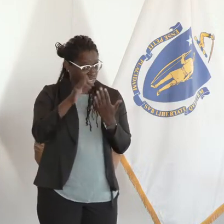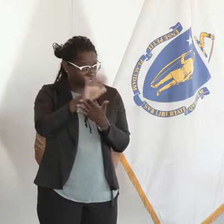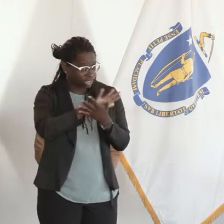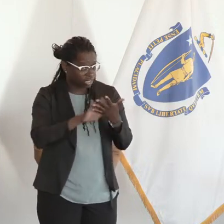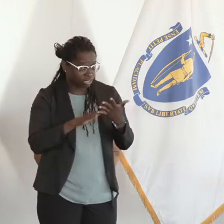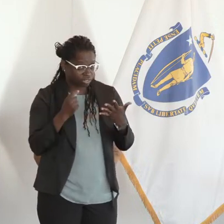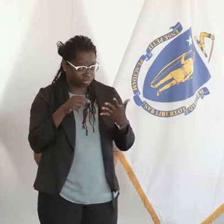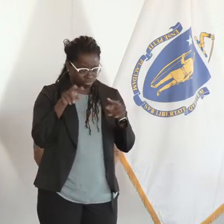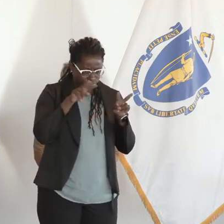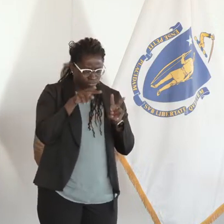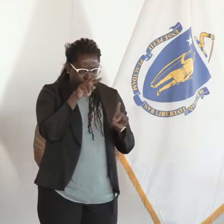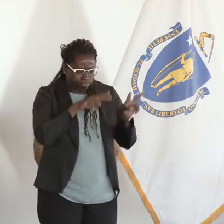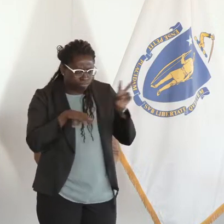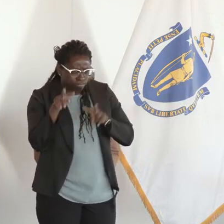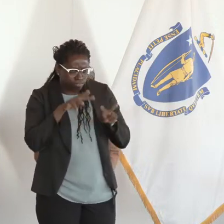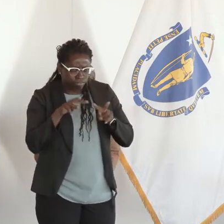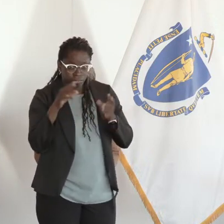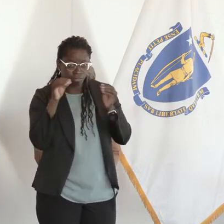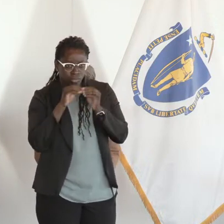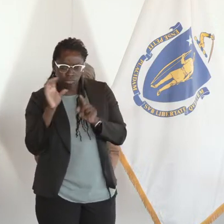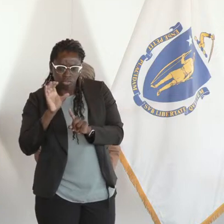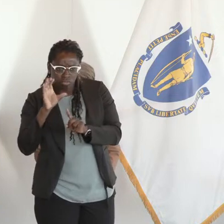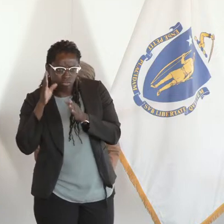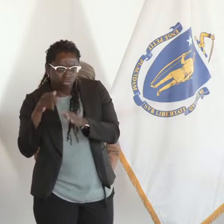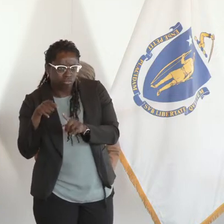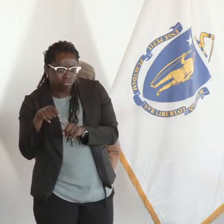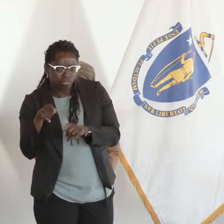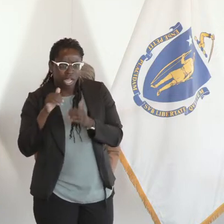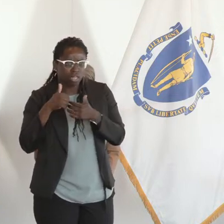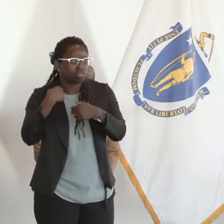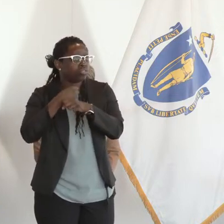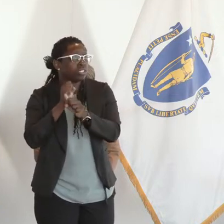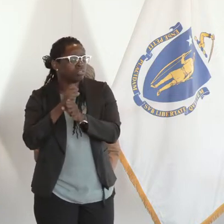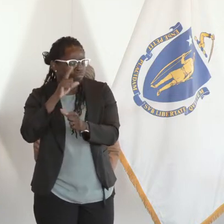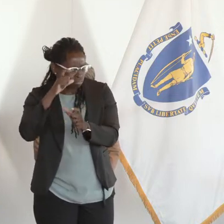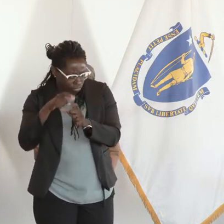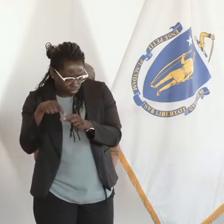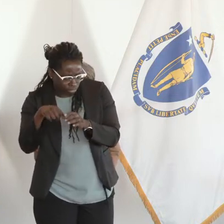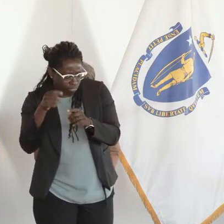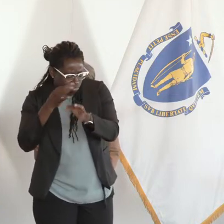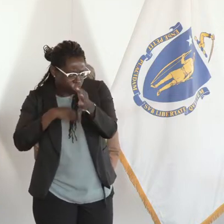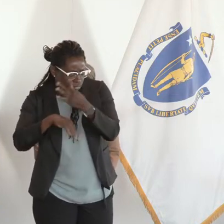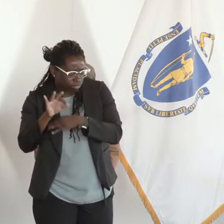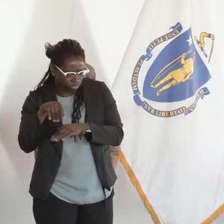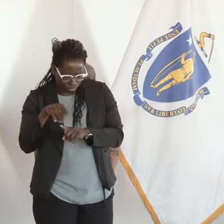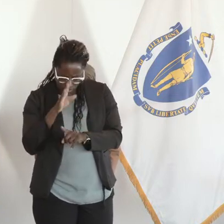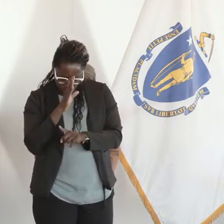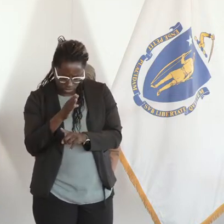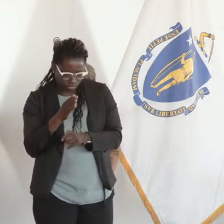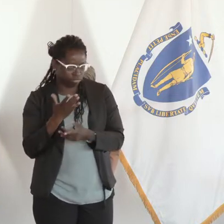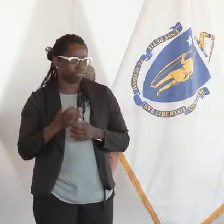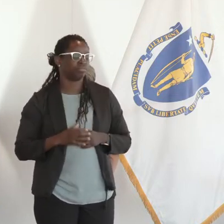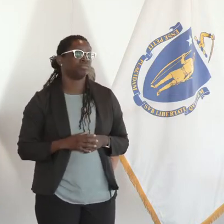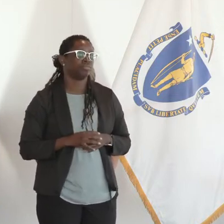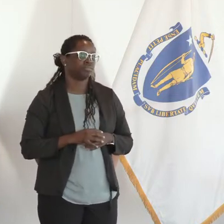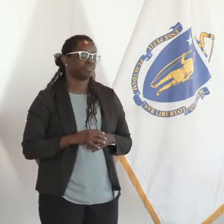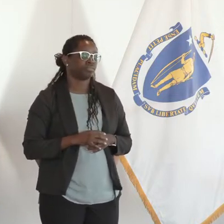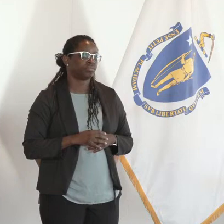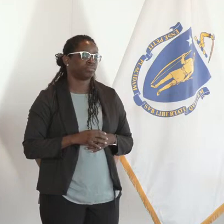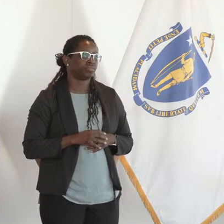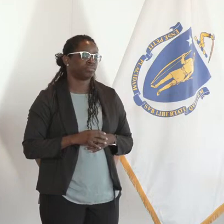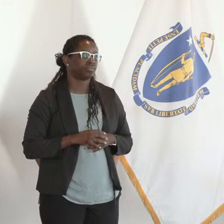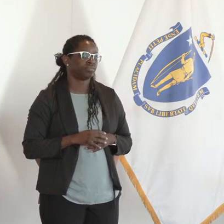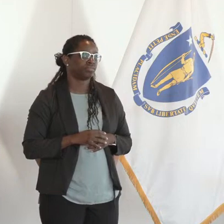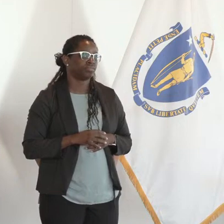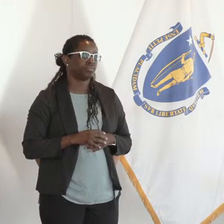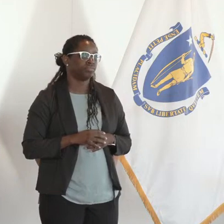carbon-intense power producers in the country. Our Center for Computing and Data Sciences showcases that we can build and